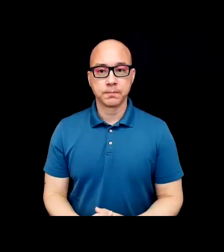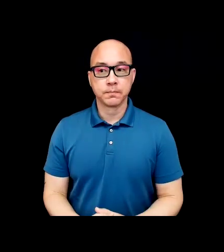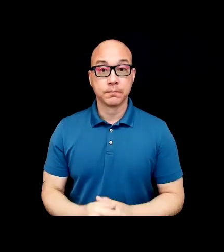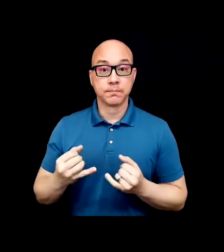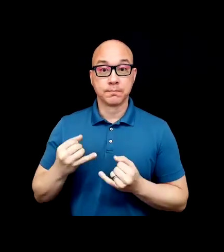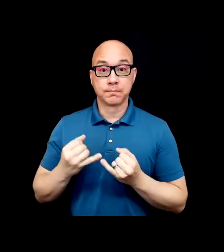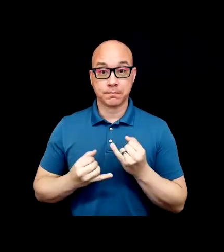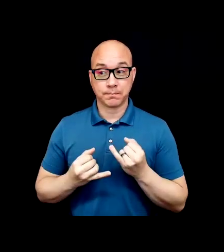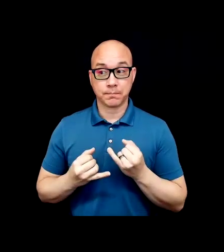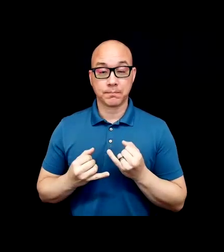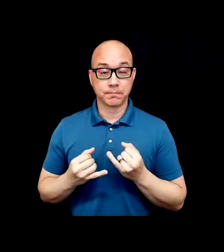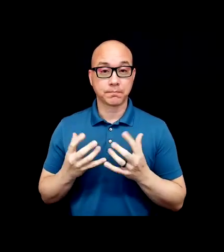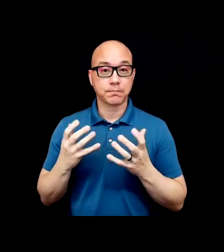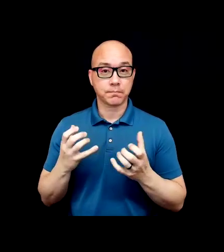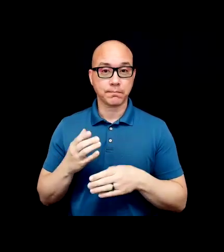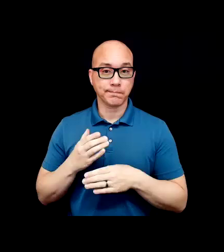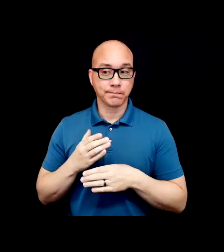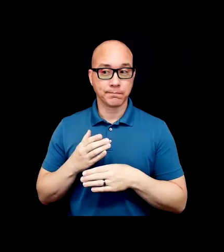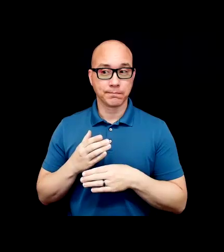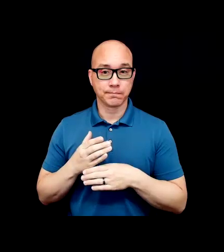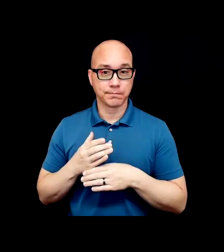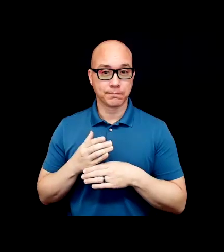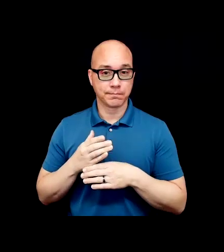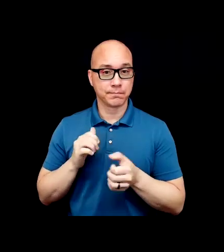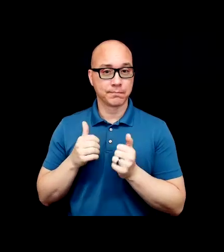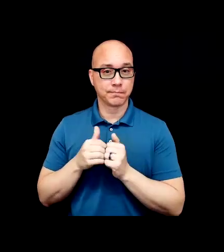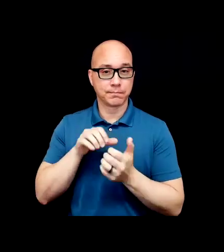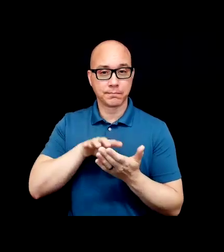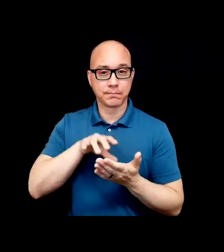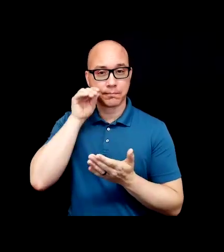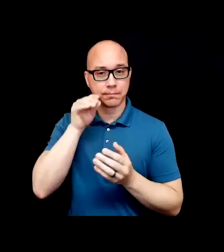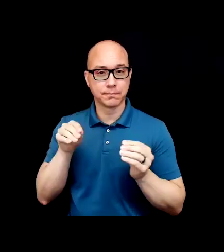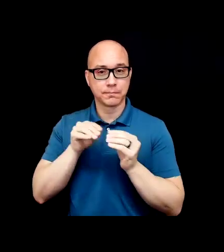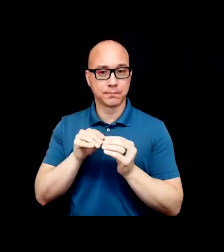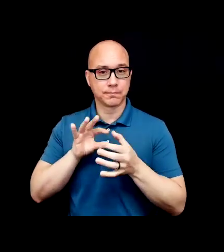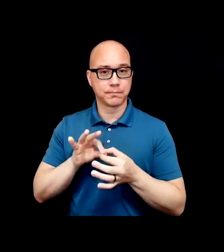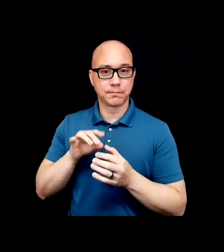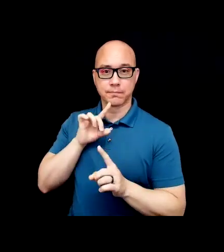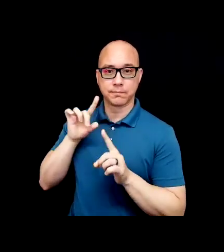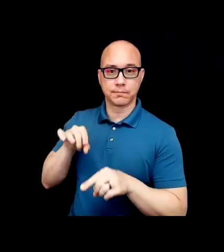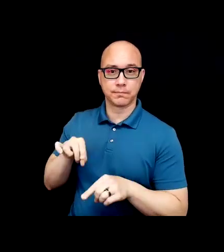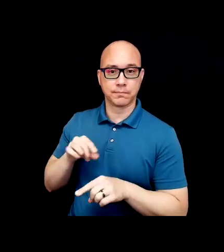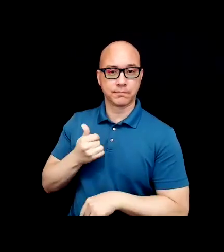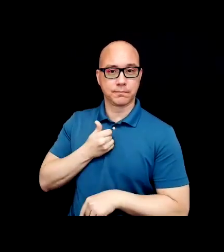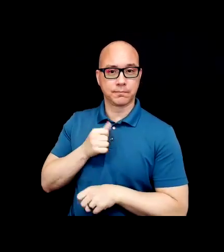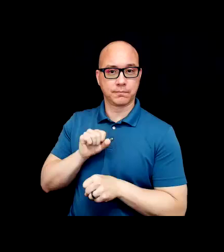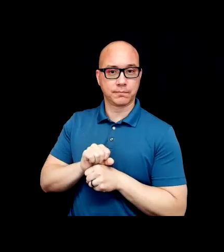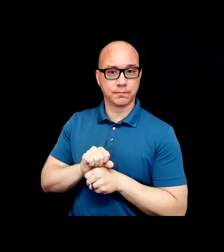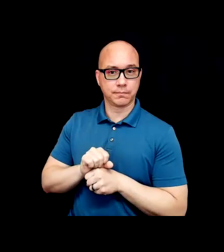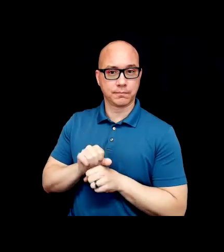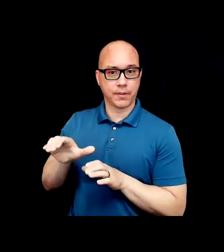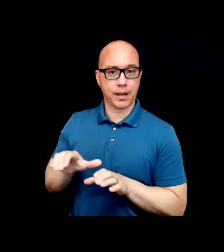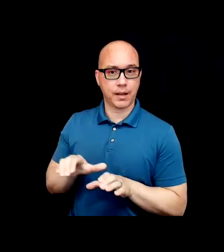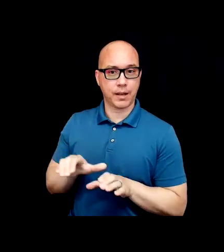And lastly, I'd like to share a way for you to learn a little bit more about reporting self-employment activity to Social